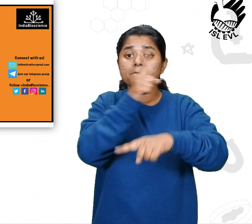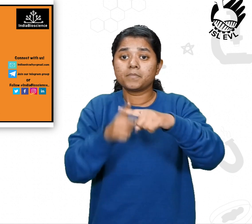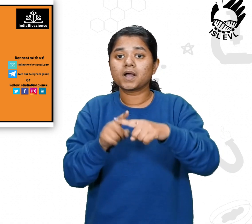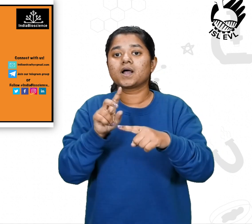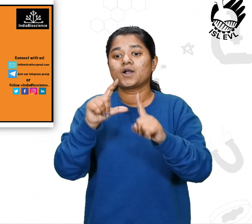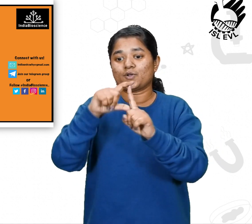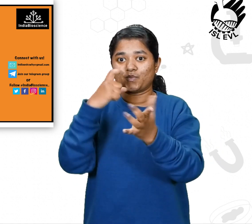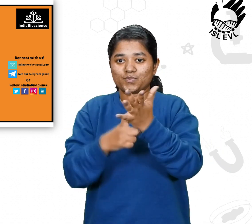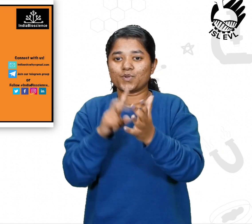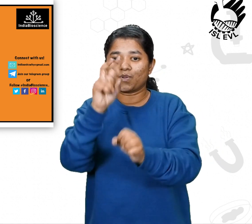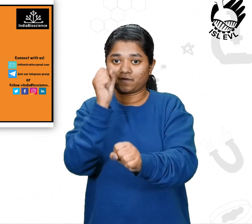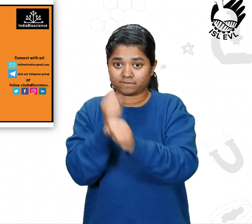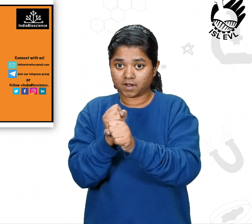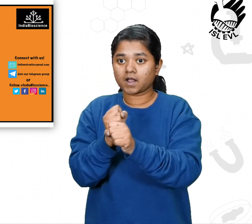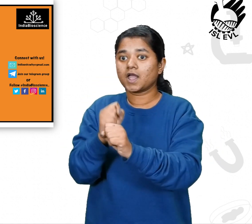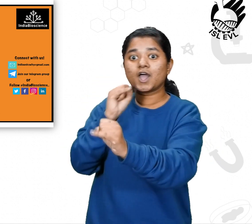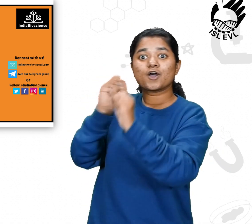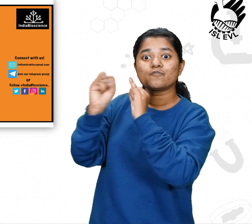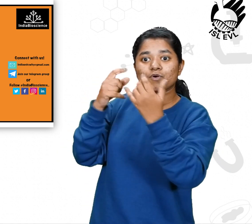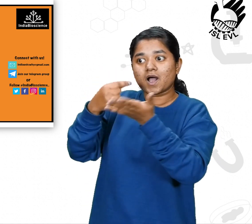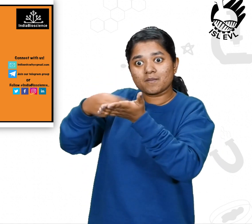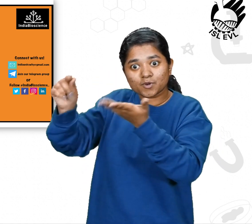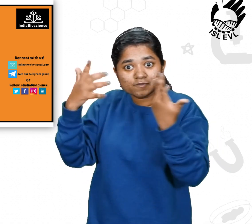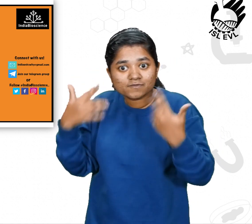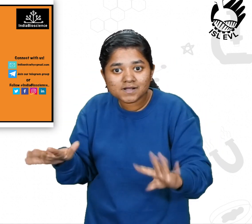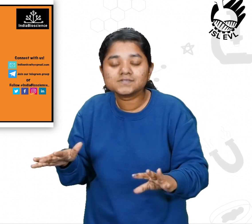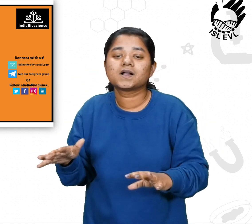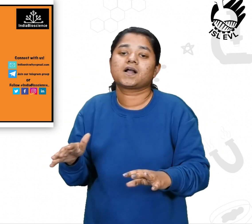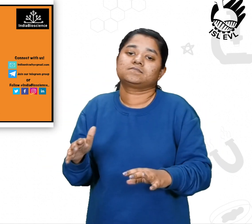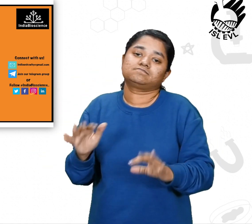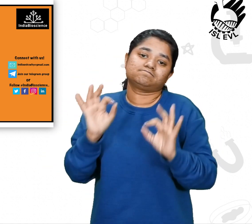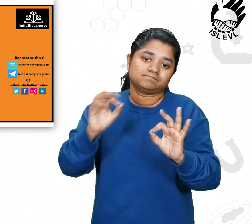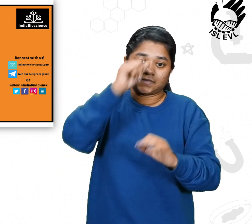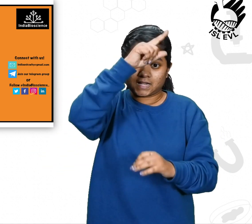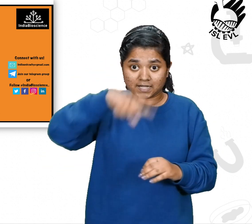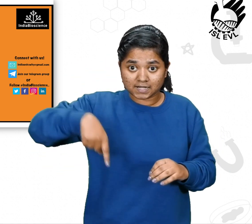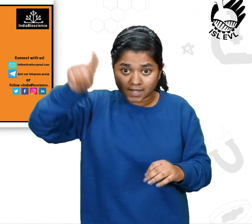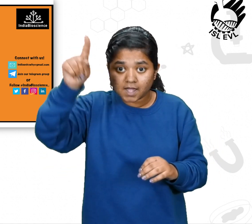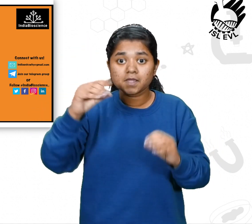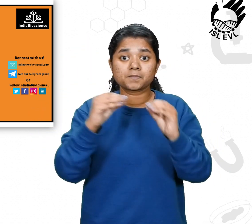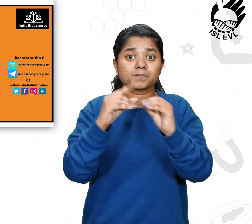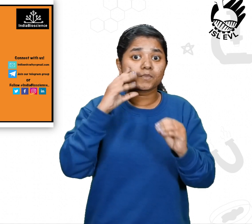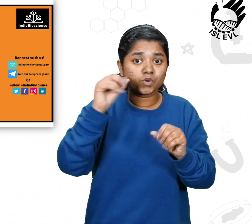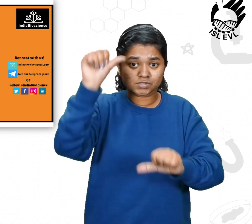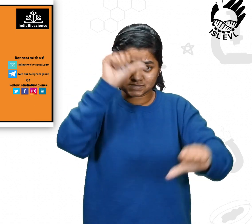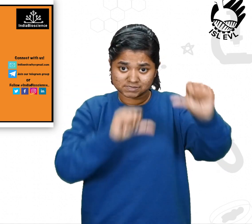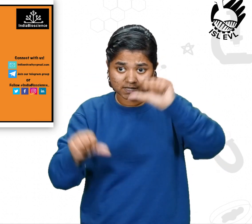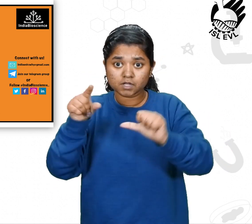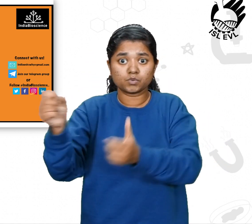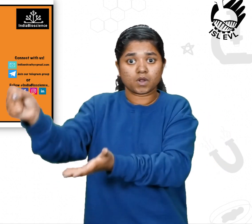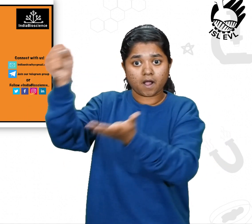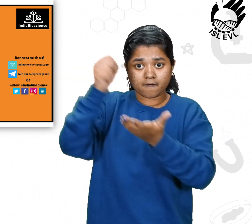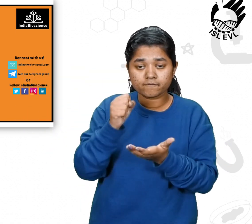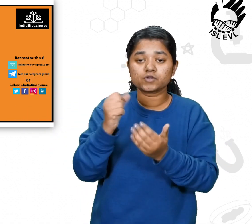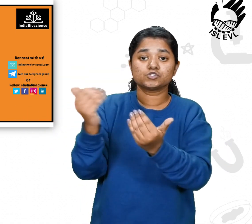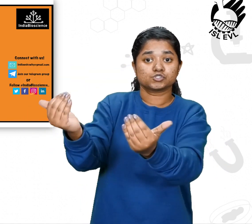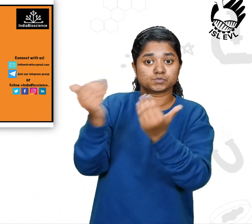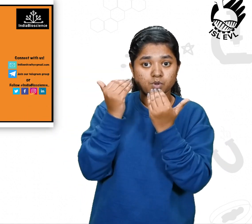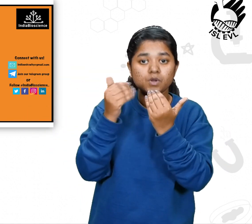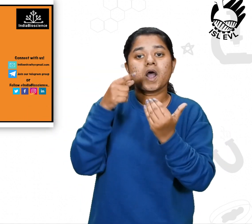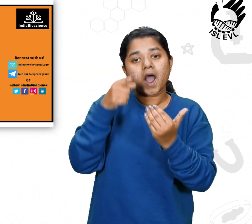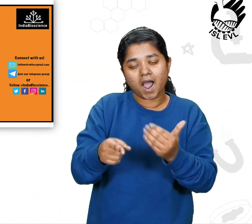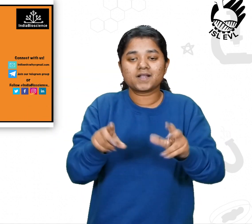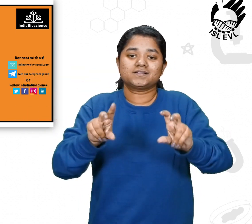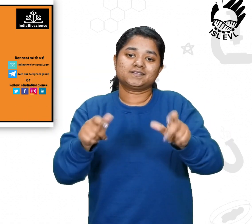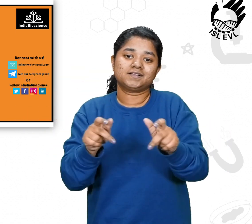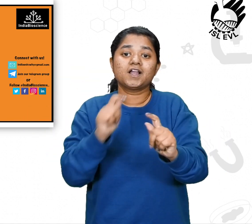Vishwaguttal for letting us interview him. India Asks Why is sponsored by India Bioscience's second outreach grant, and we are